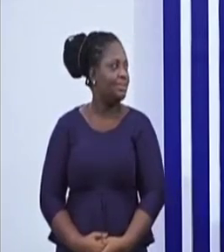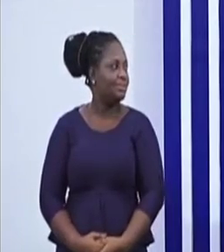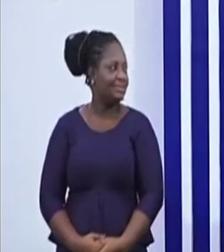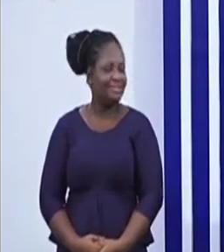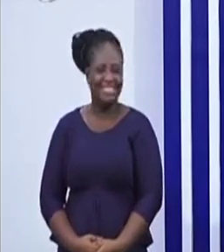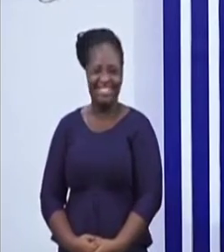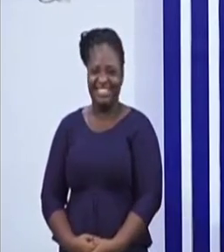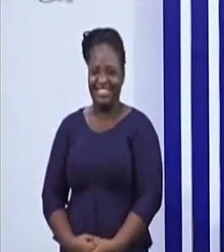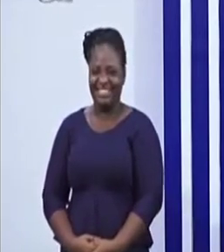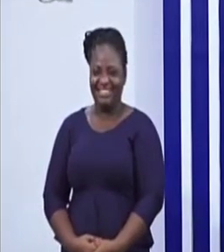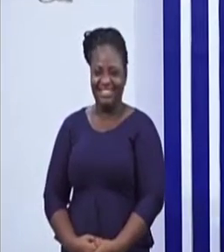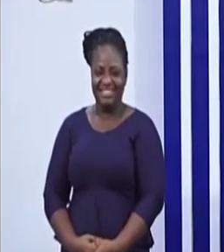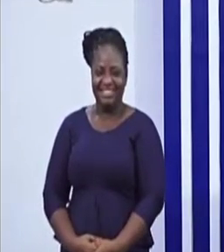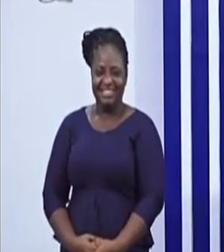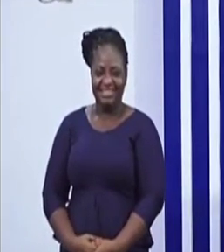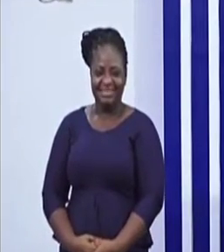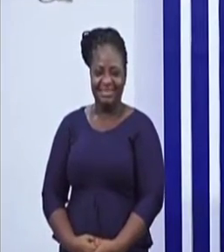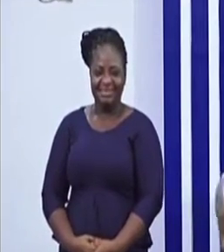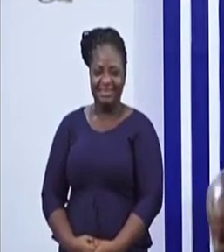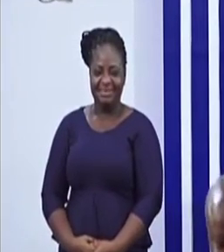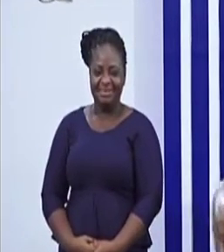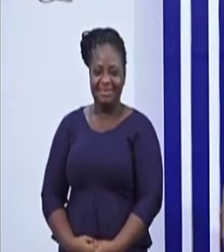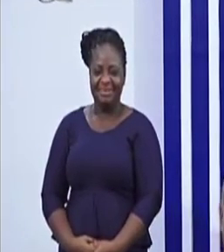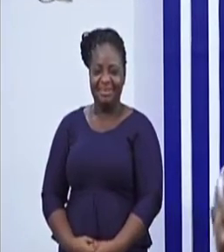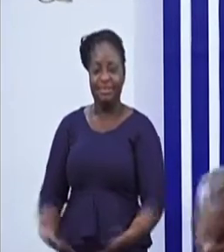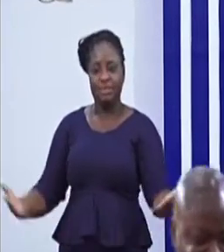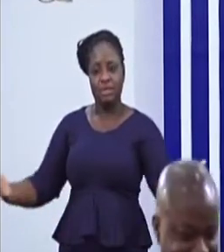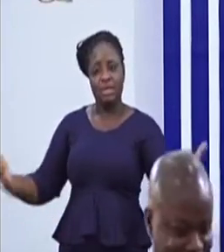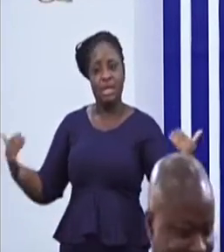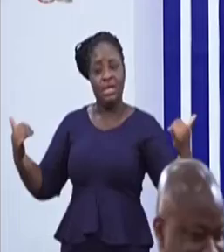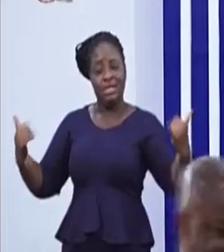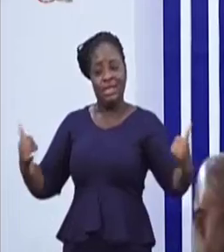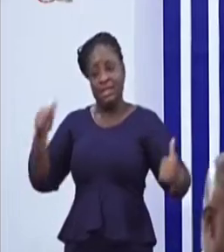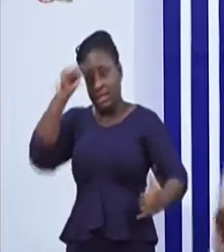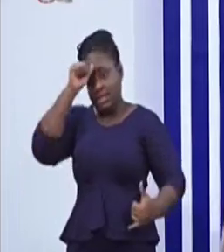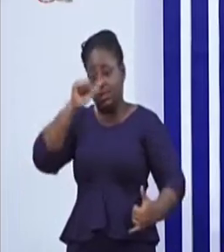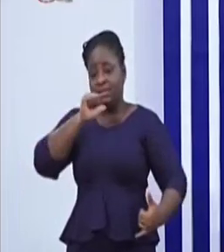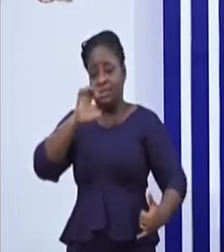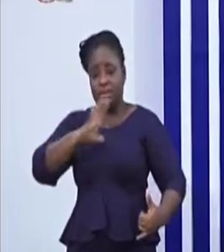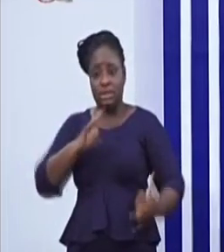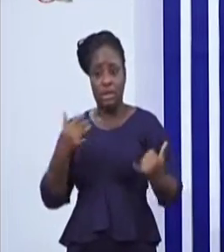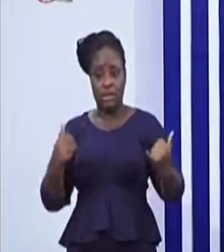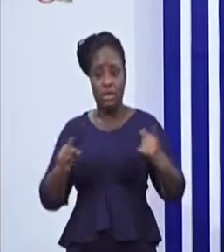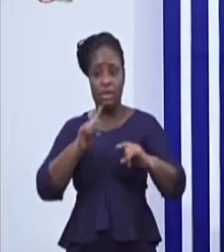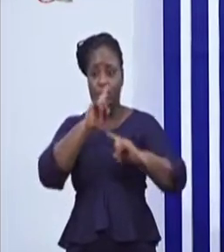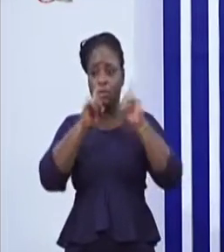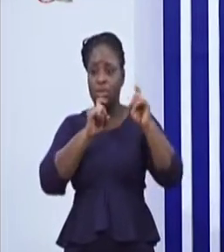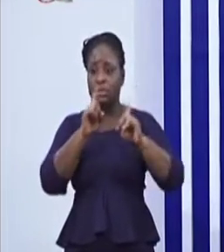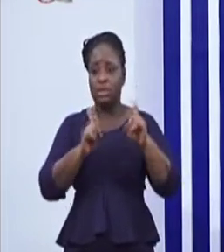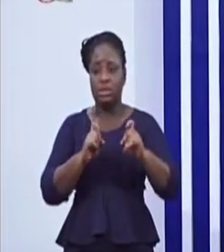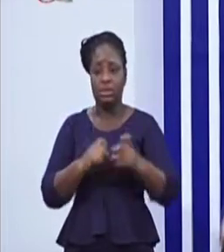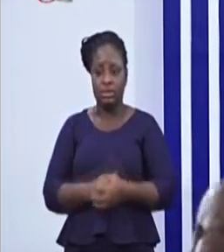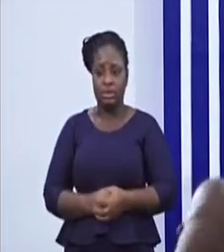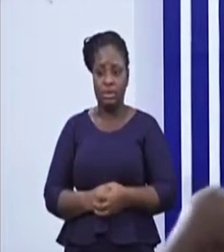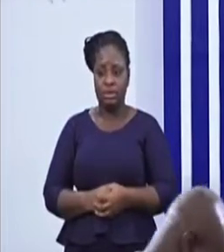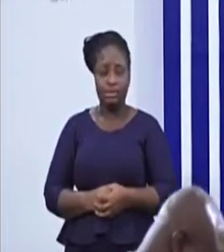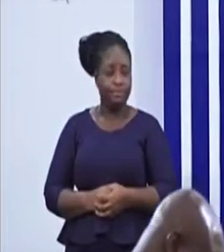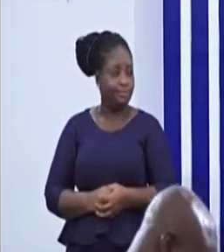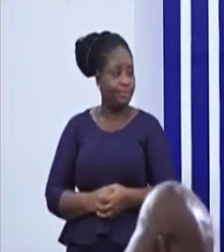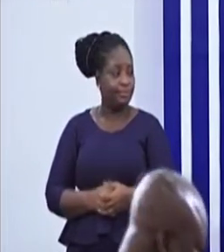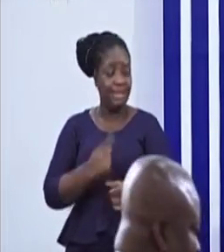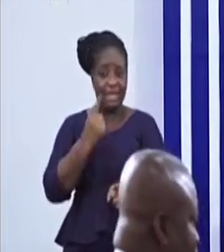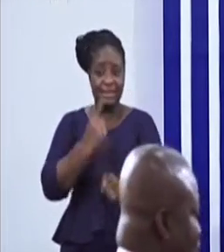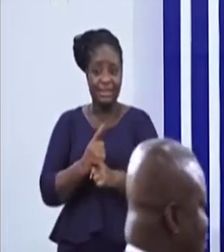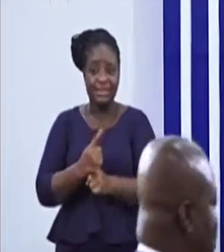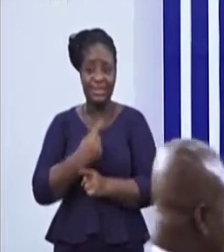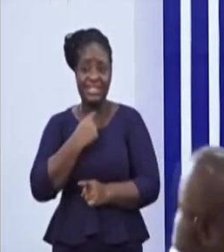Asankusu. Thank you. Thank you. Ladies and gentlemen, we want to take your questions and provide answers at this point in time. Just to